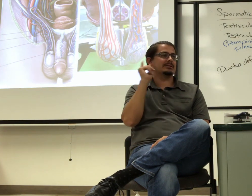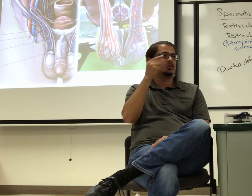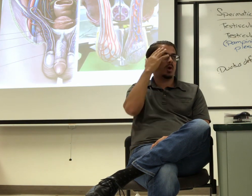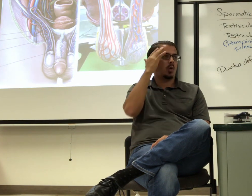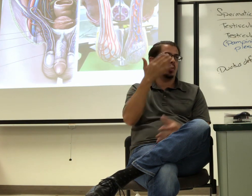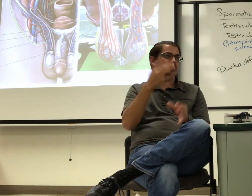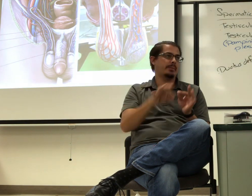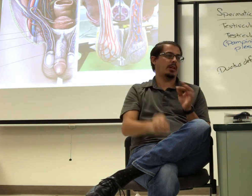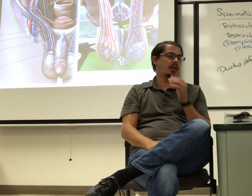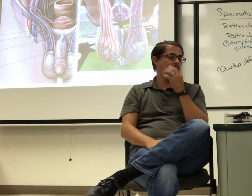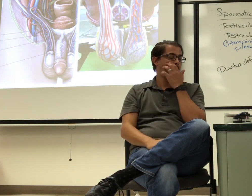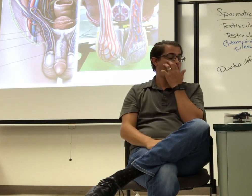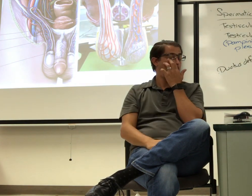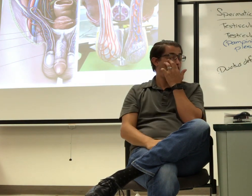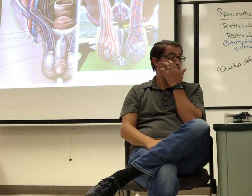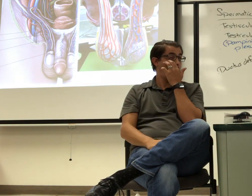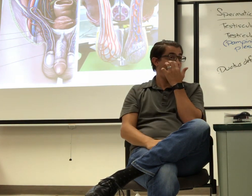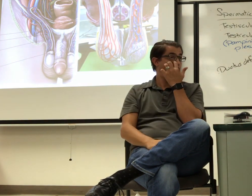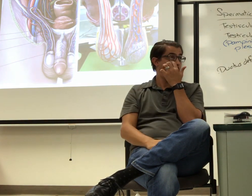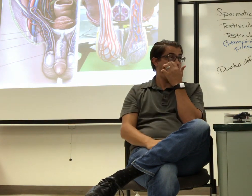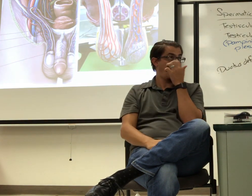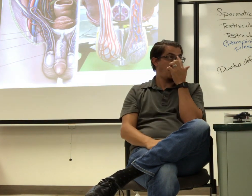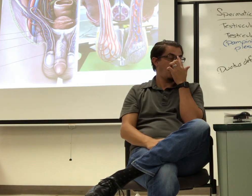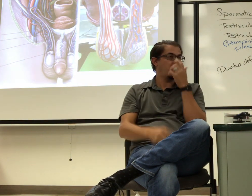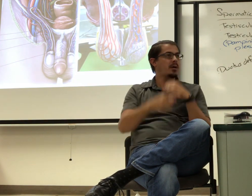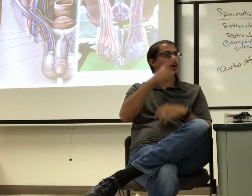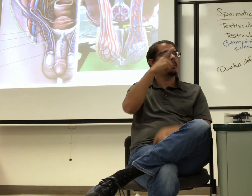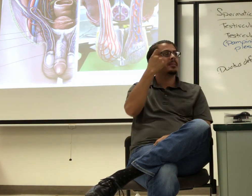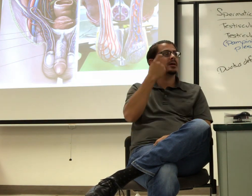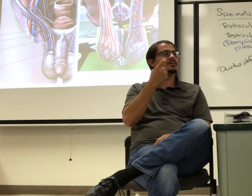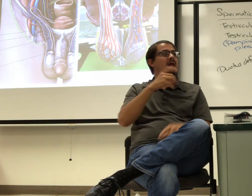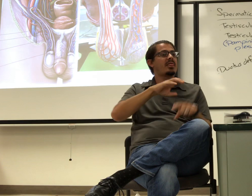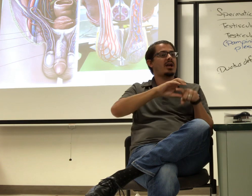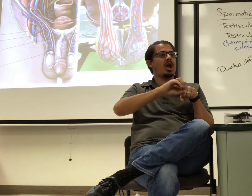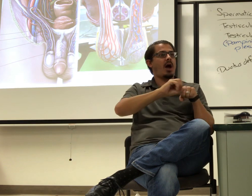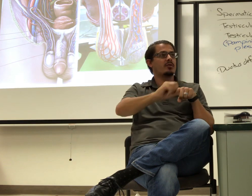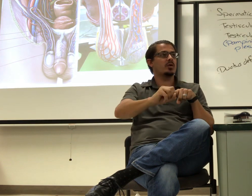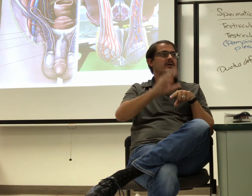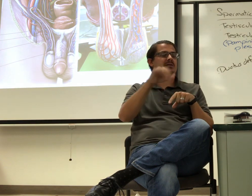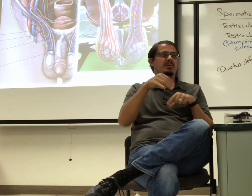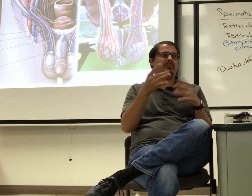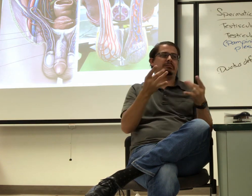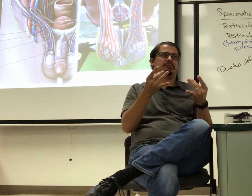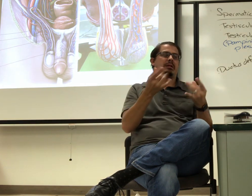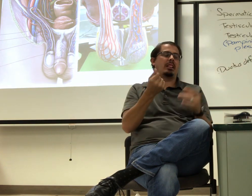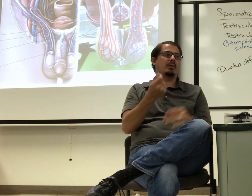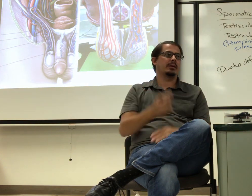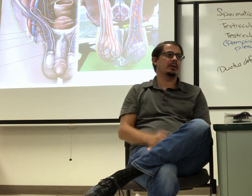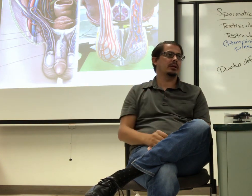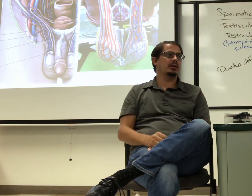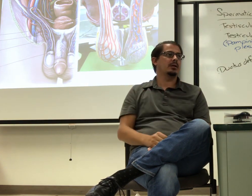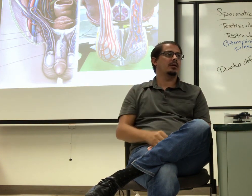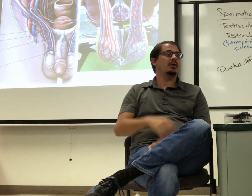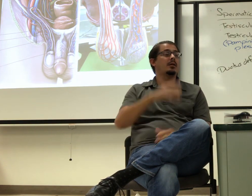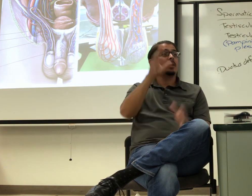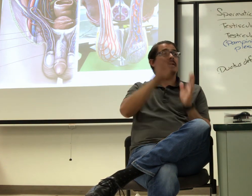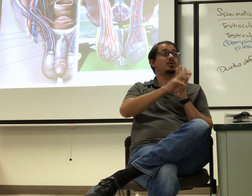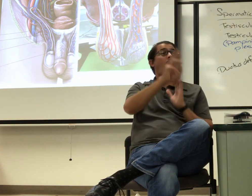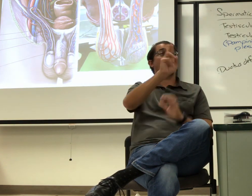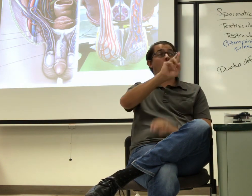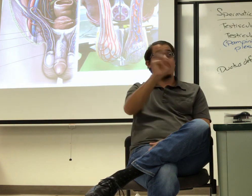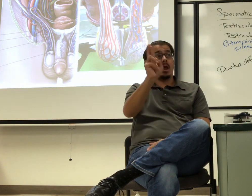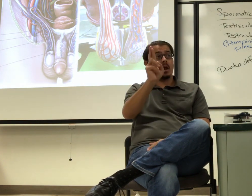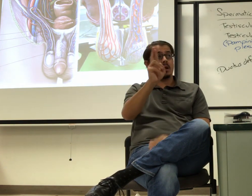it simple because the coverings can get kind of dicey. Now, if you look at the picture on the right, the picture